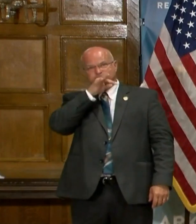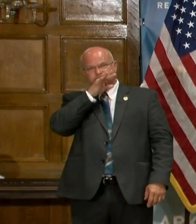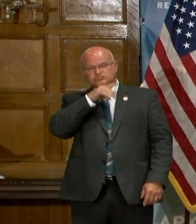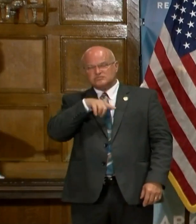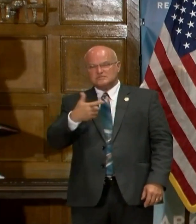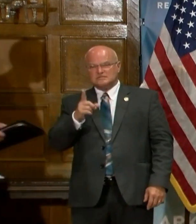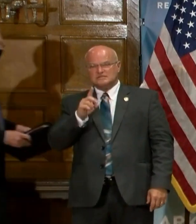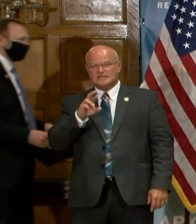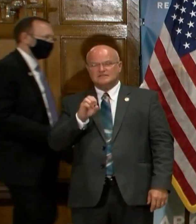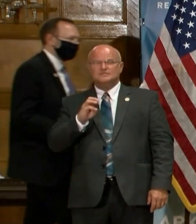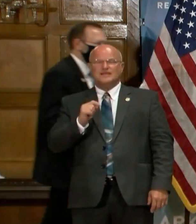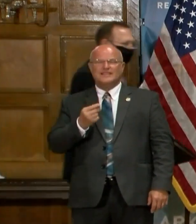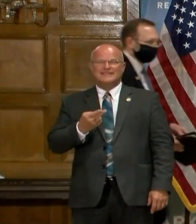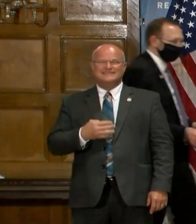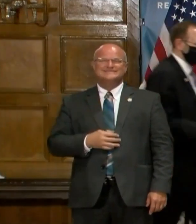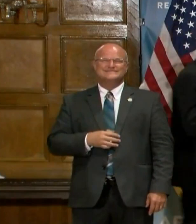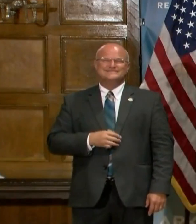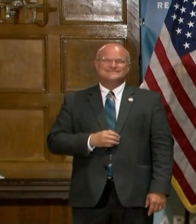time.